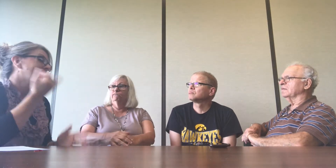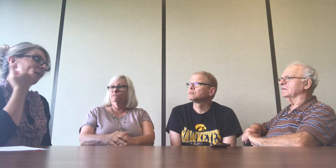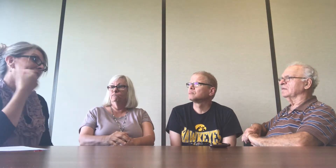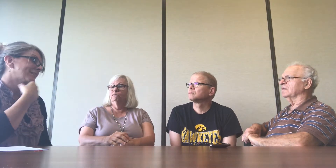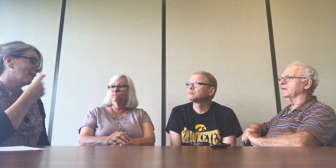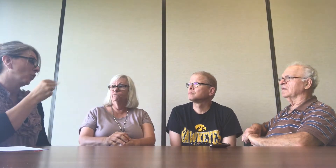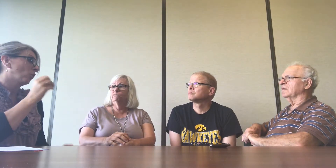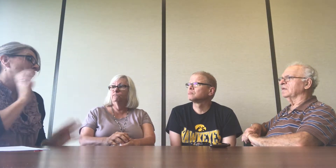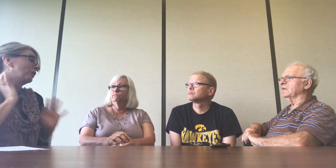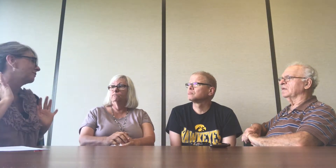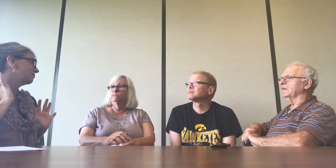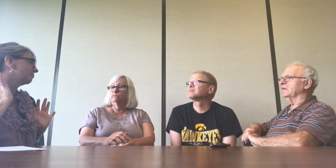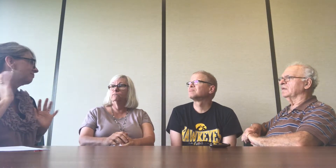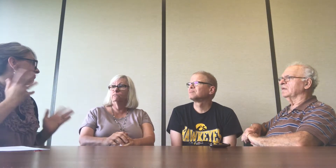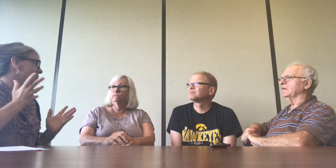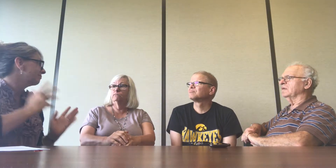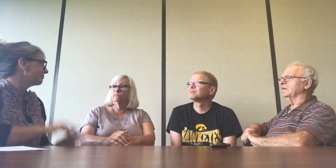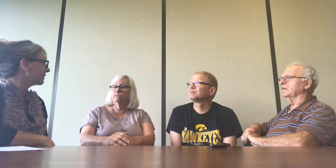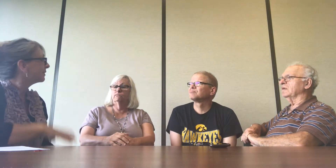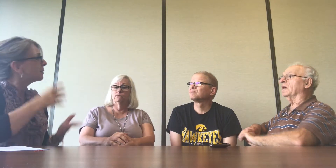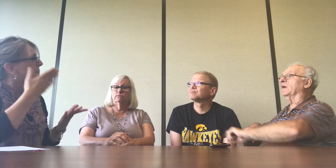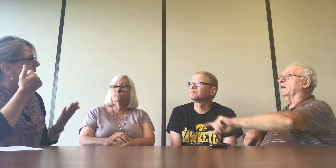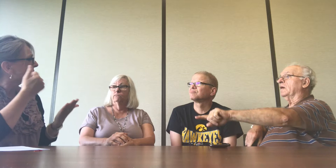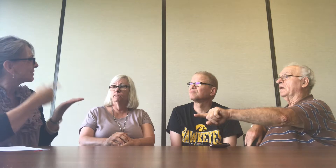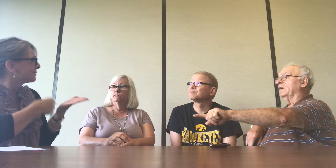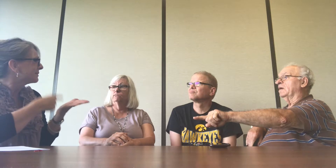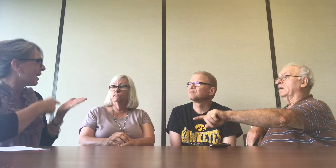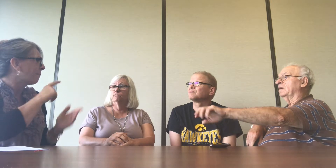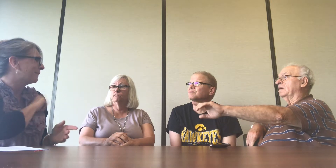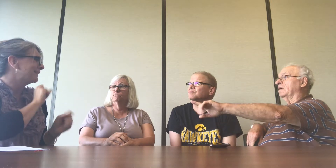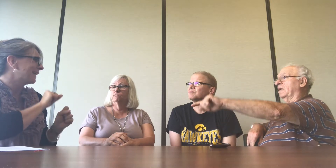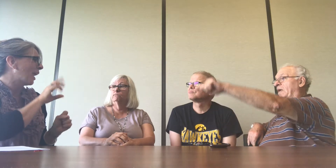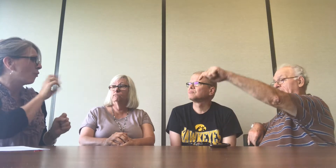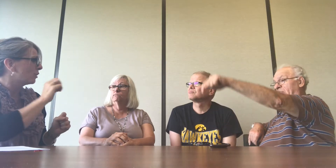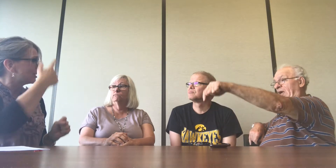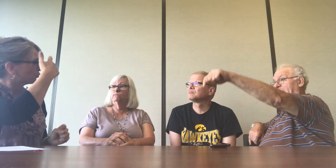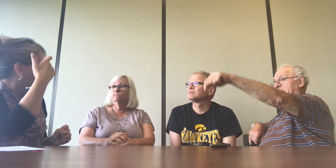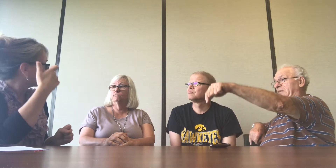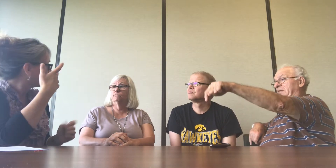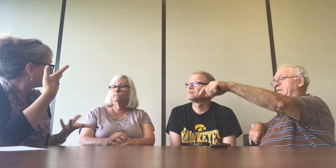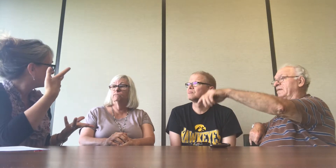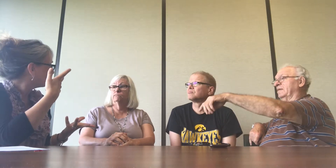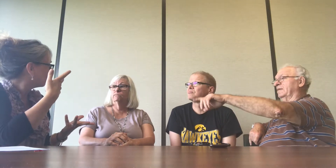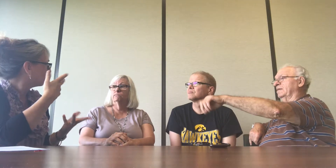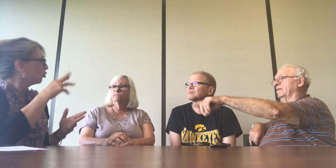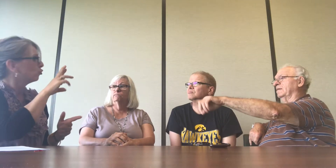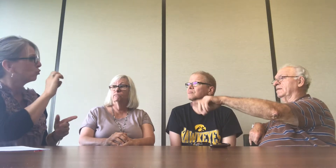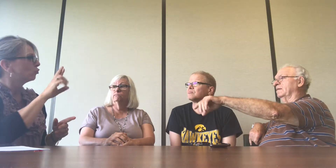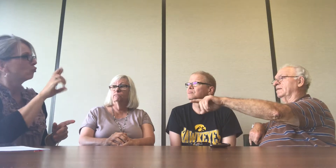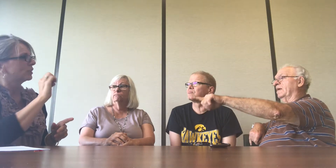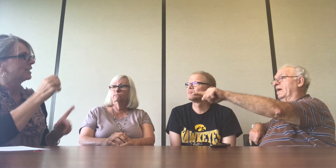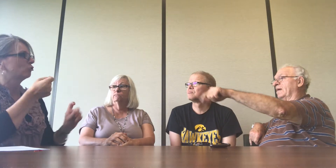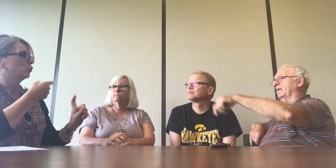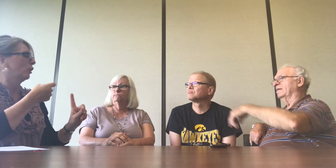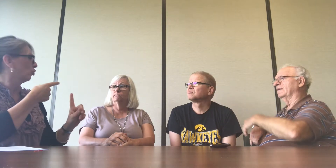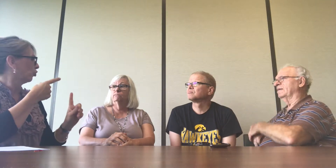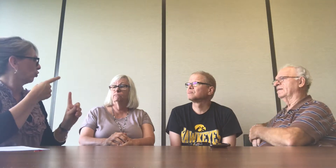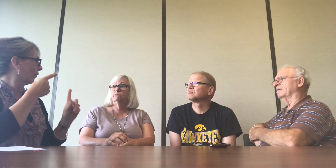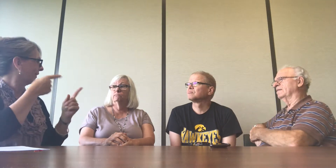the police, but if they say no, then we don't. Because sometimes it can be